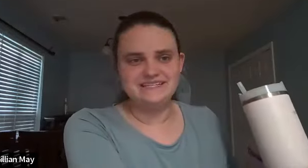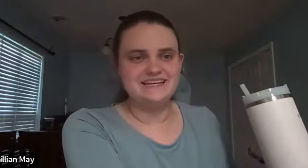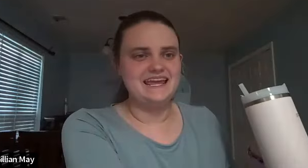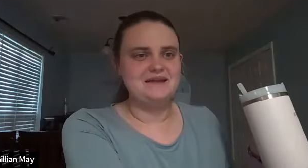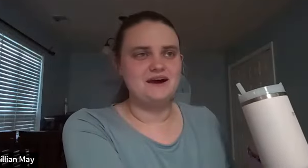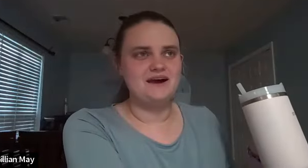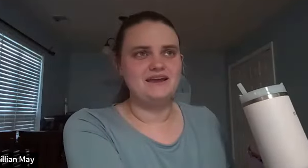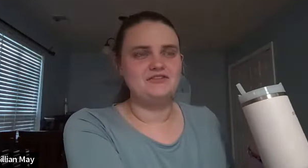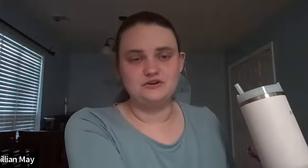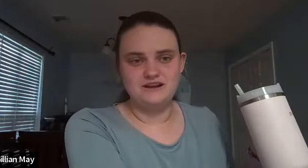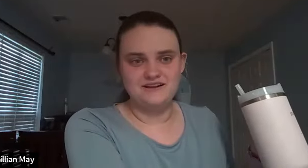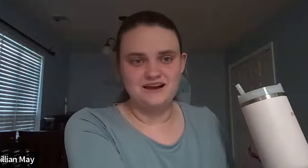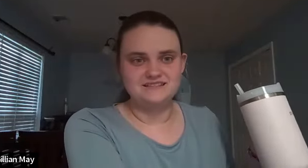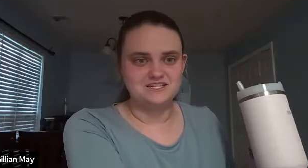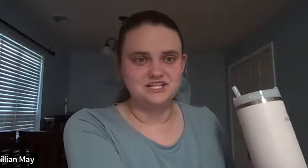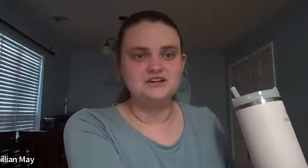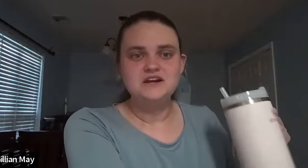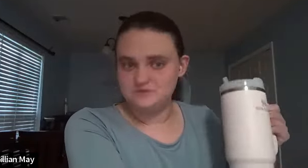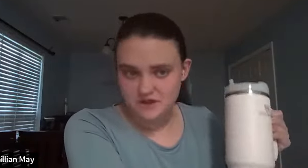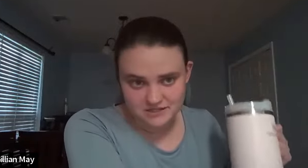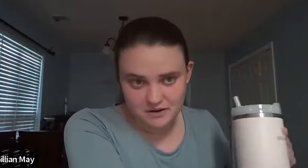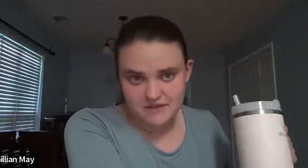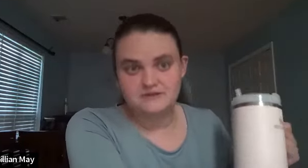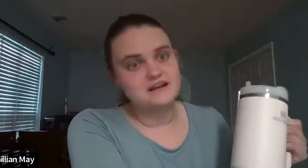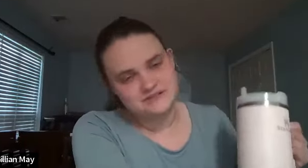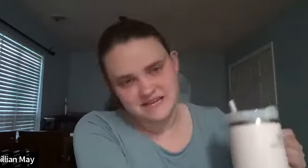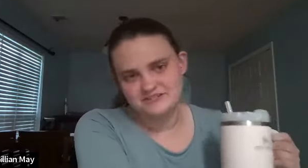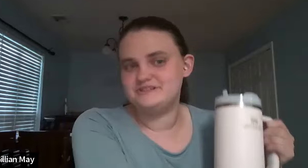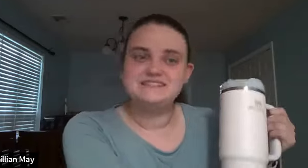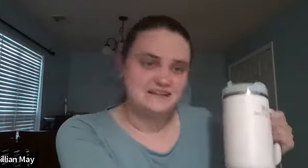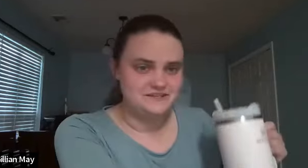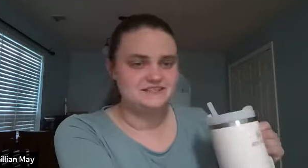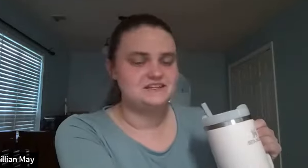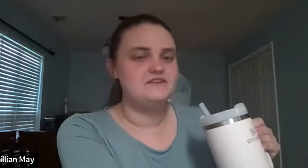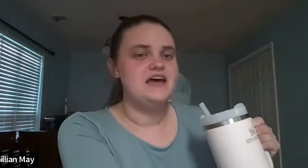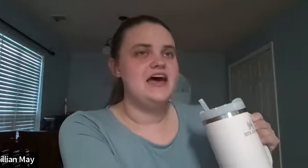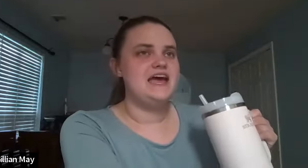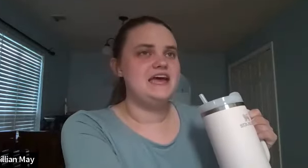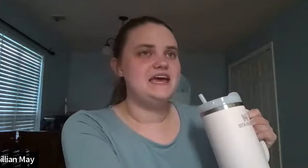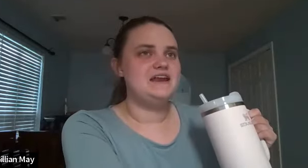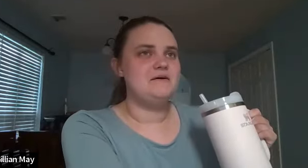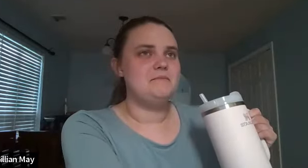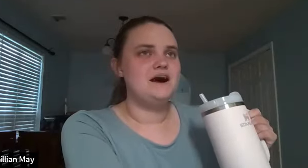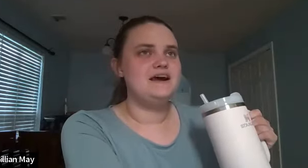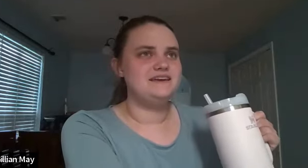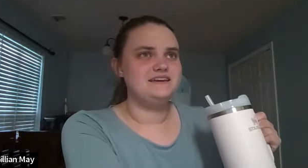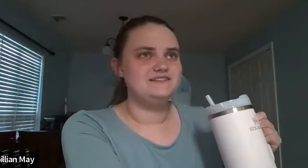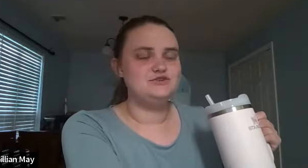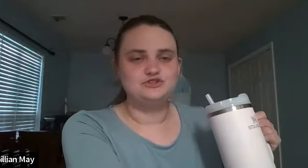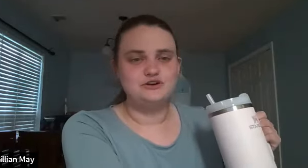did in my third grade class last year. So we talked about weather, natural disasters, and safety and stuff. And my kids who struggle